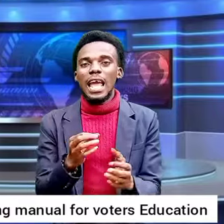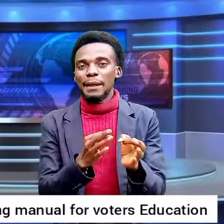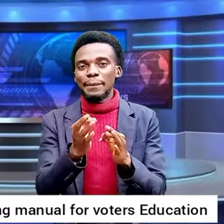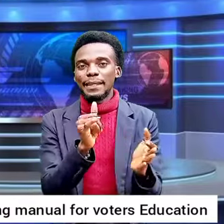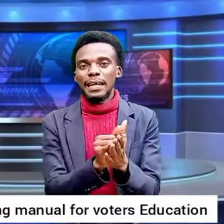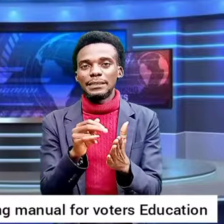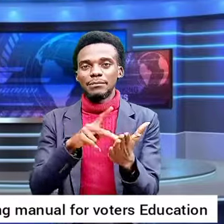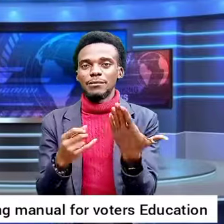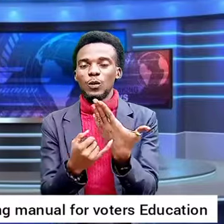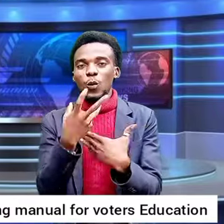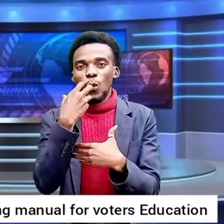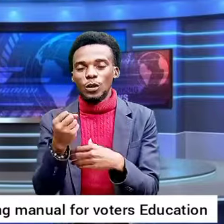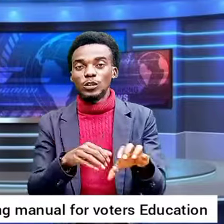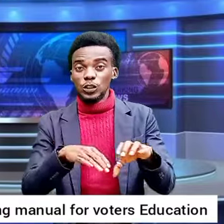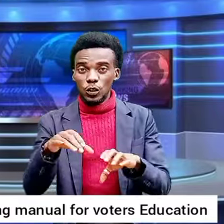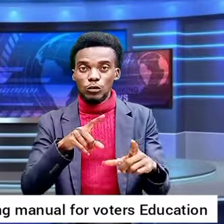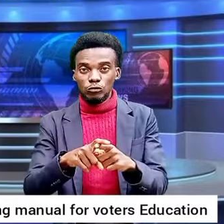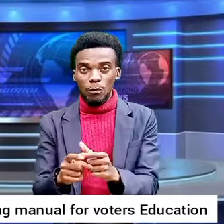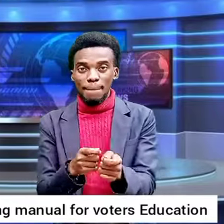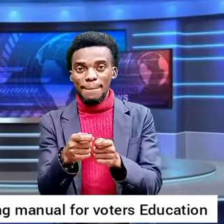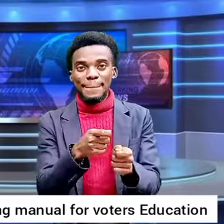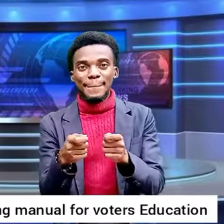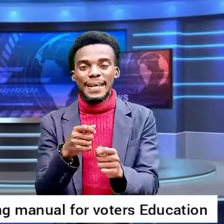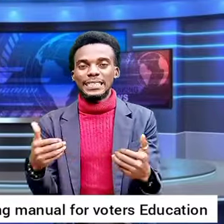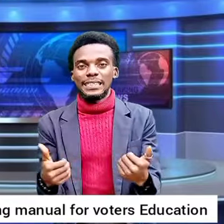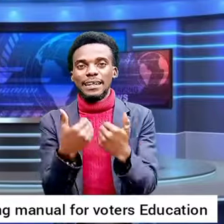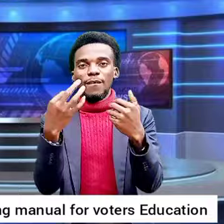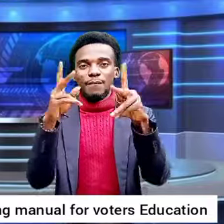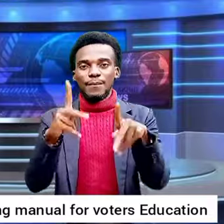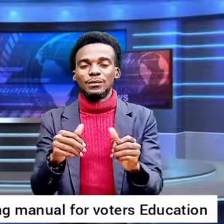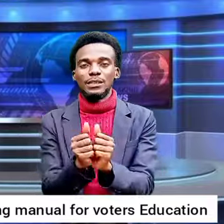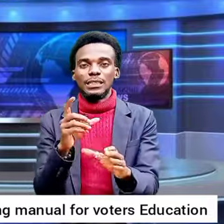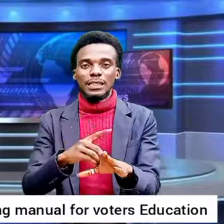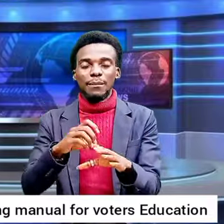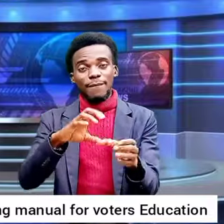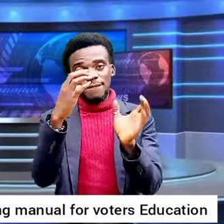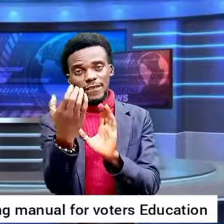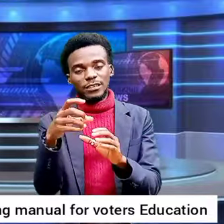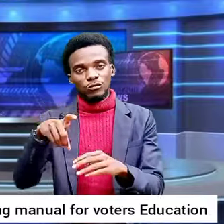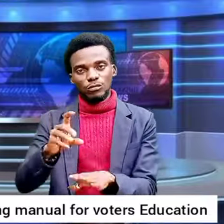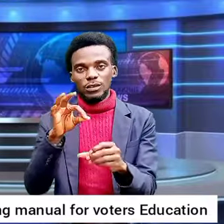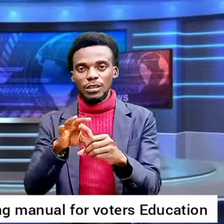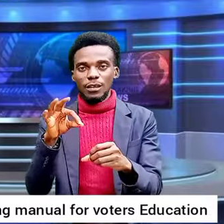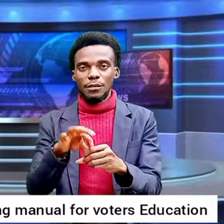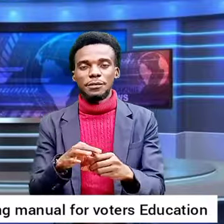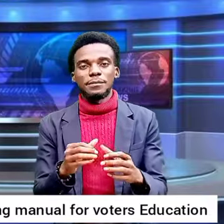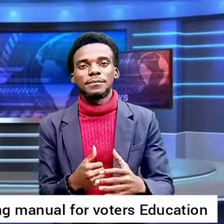project was implemented to curb the challenges of persons with disabilities face during